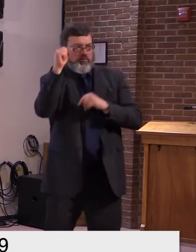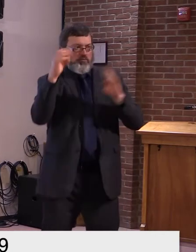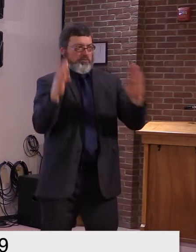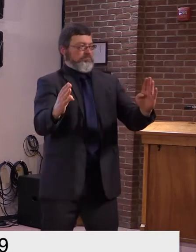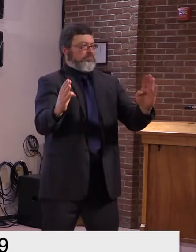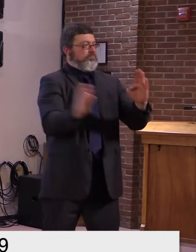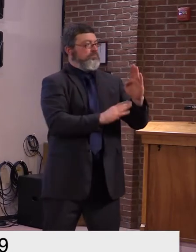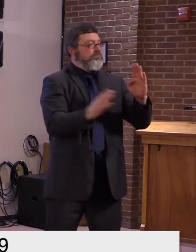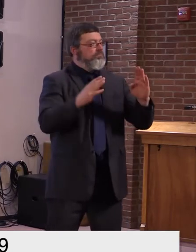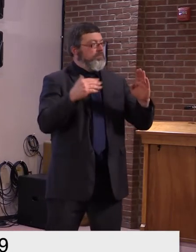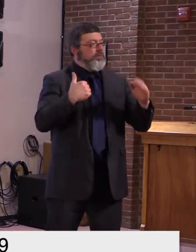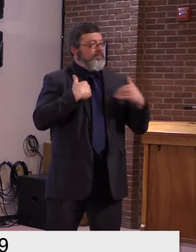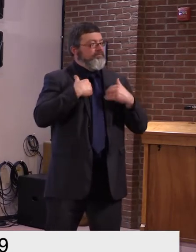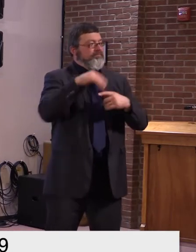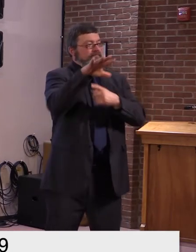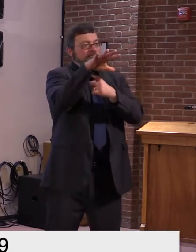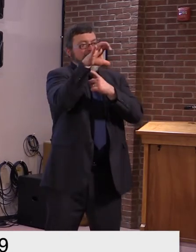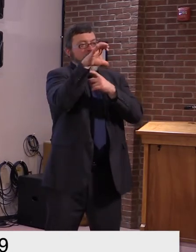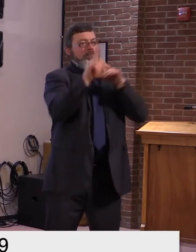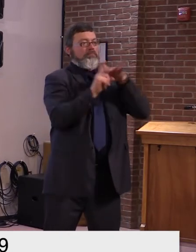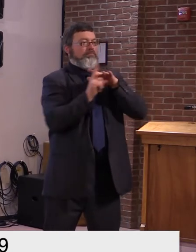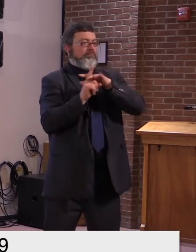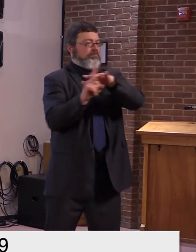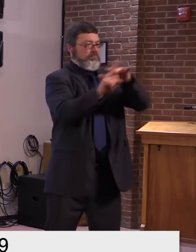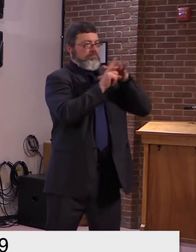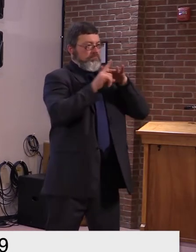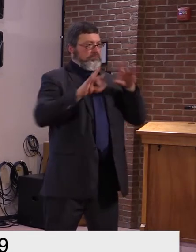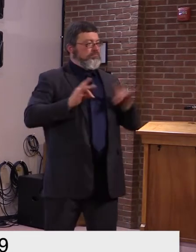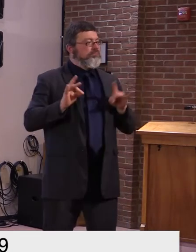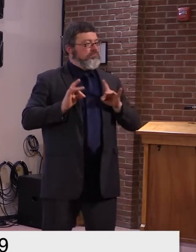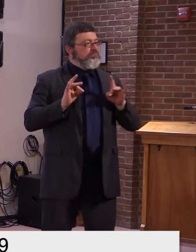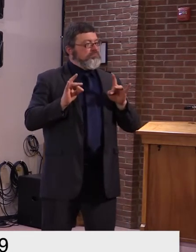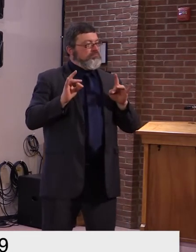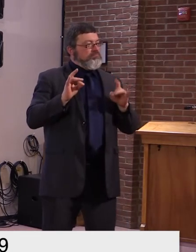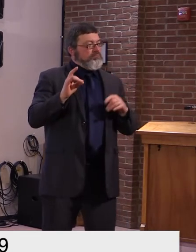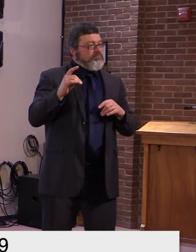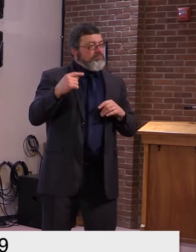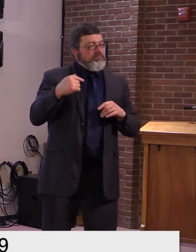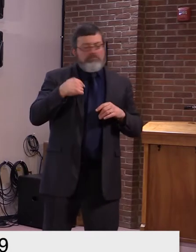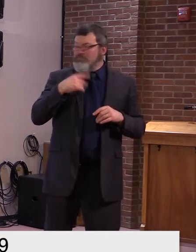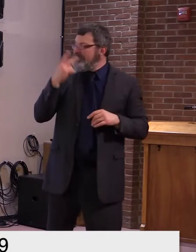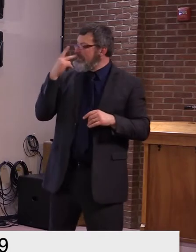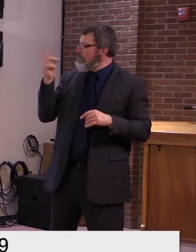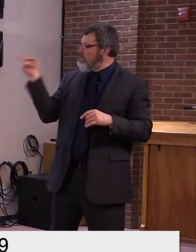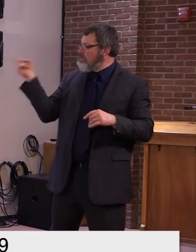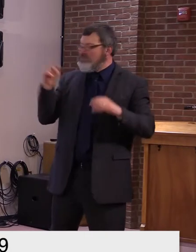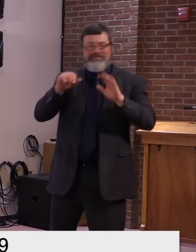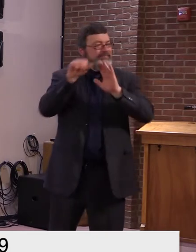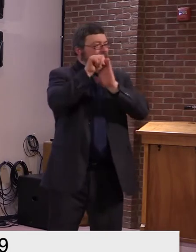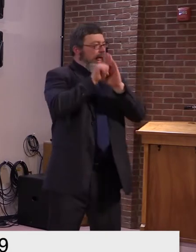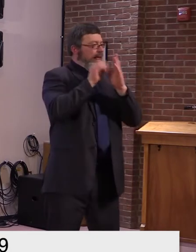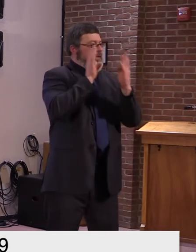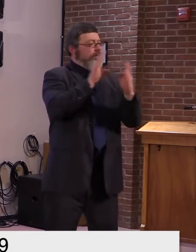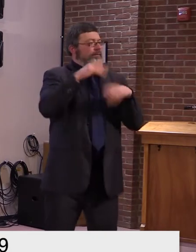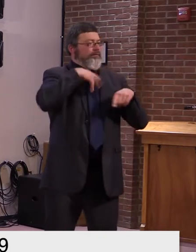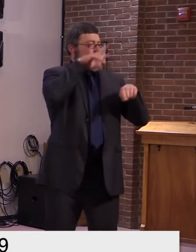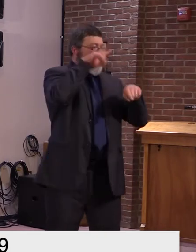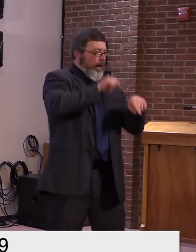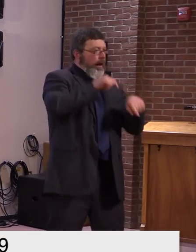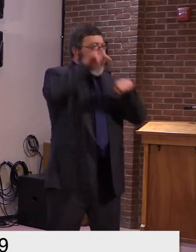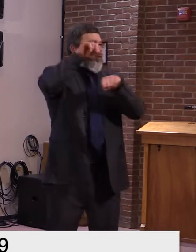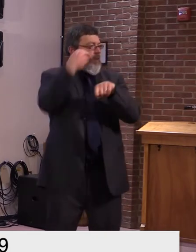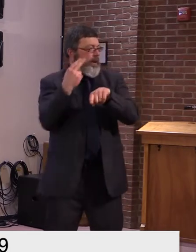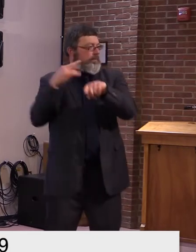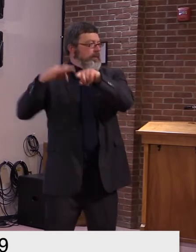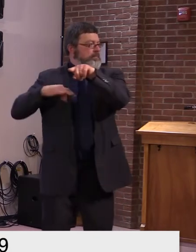Maine, 162 reported in New Hampshire, and just 37 here in Vermont. In closing,